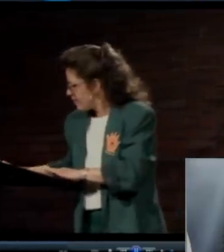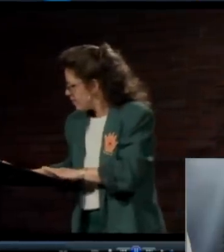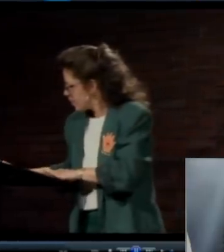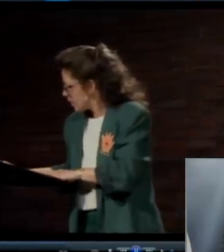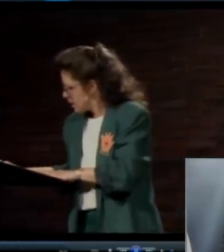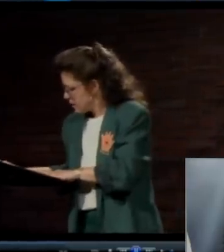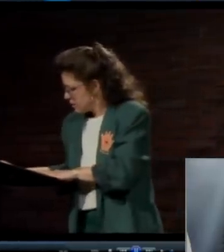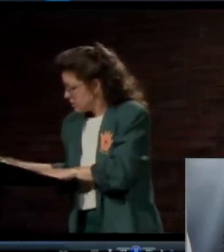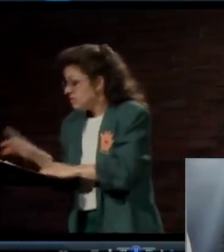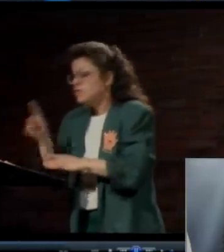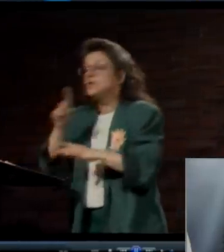All right.